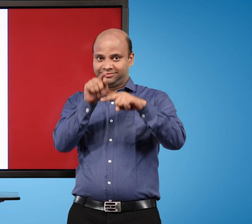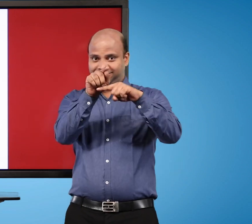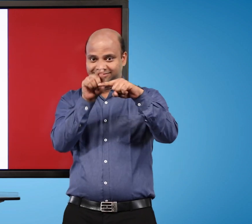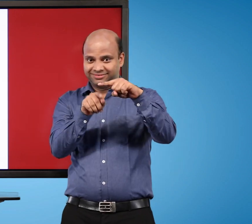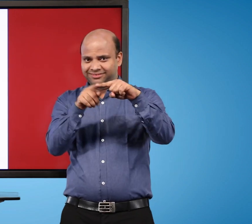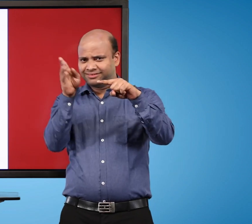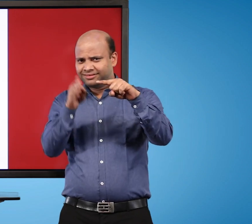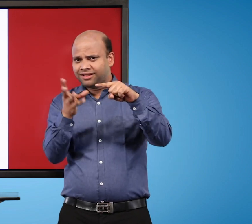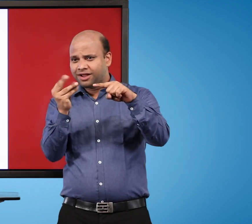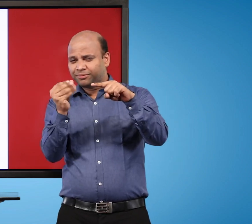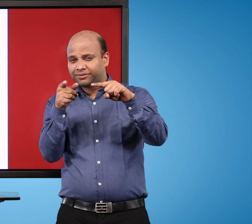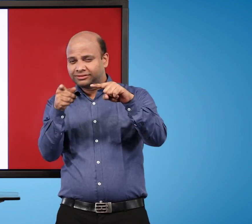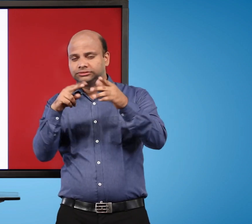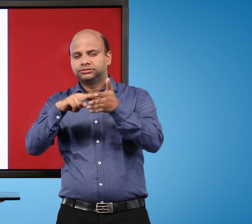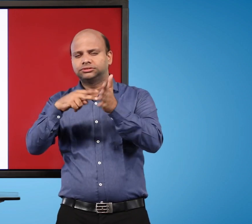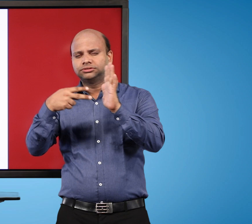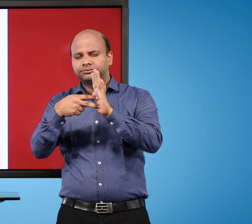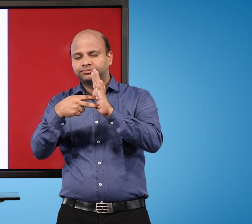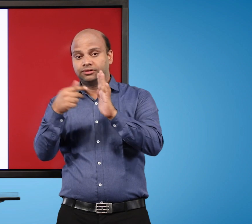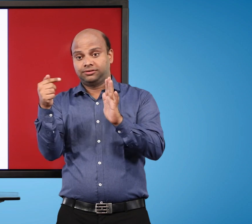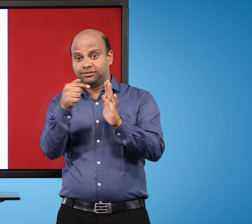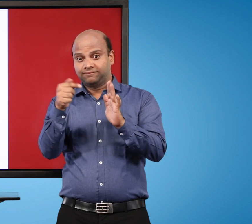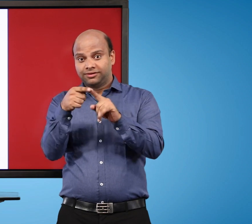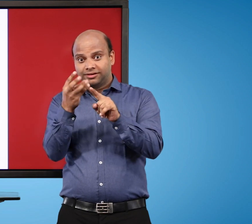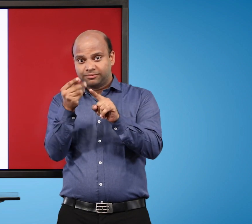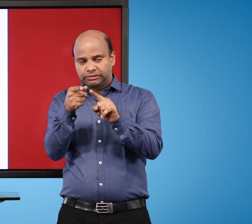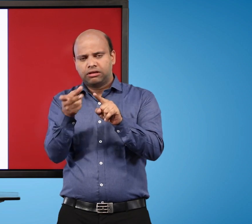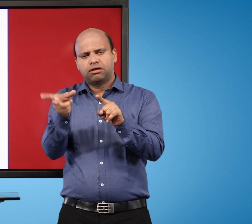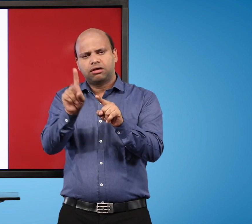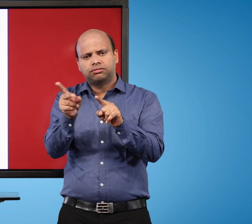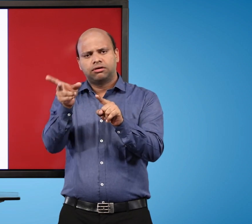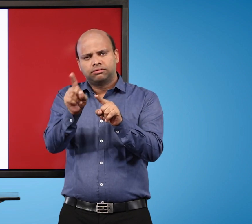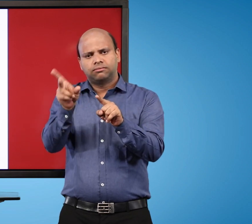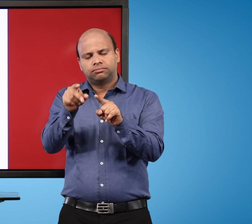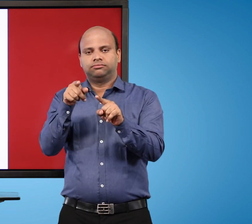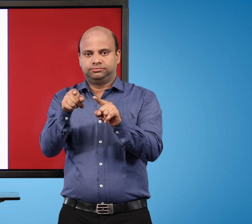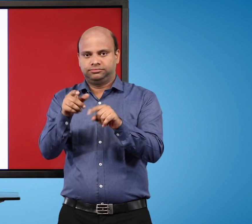Division by a number means subtracting that number repeatedly.